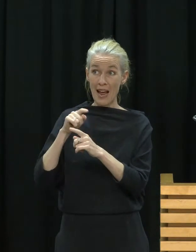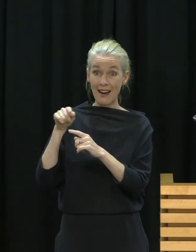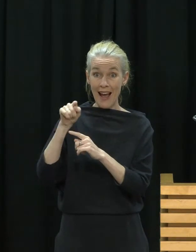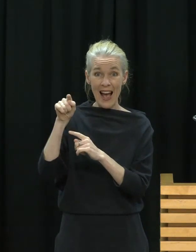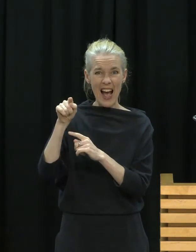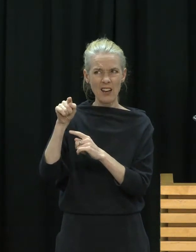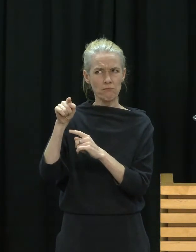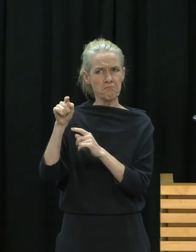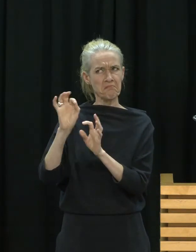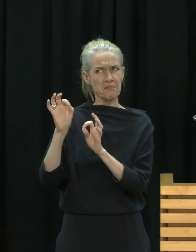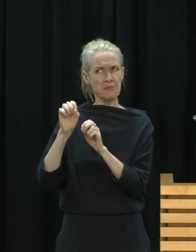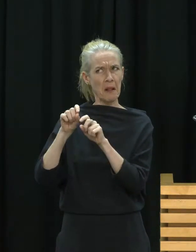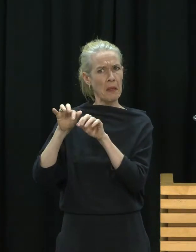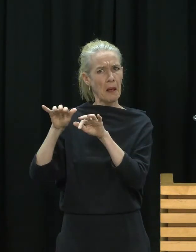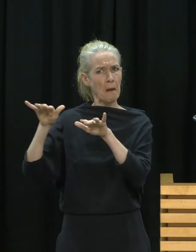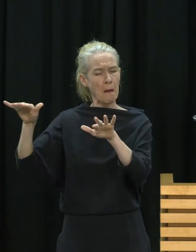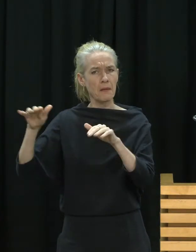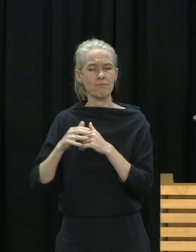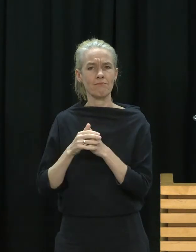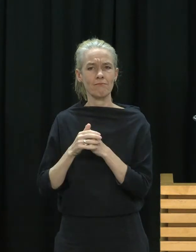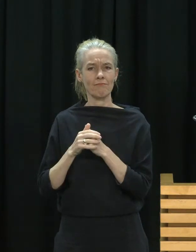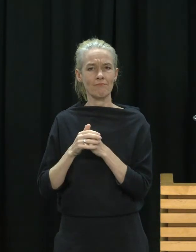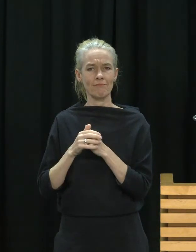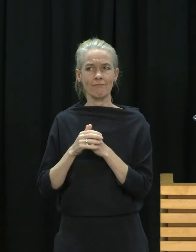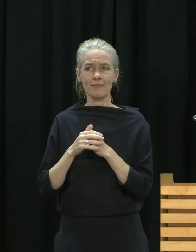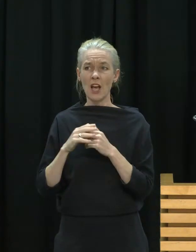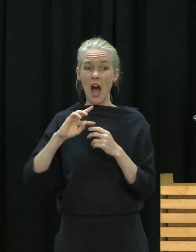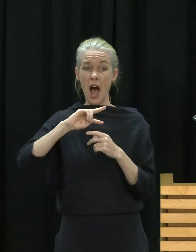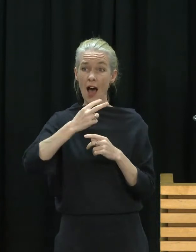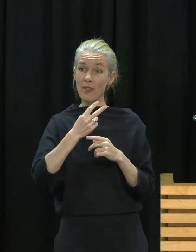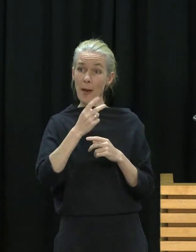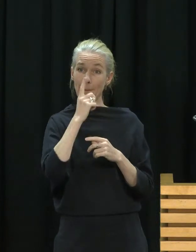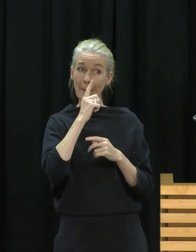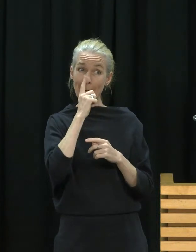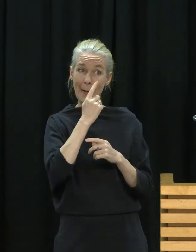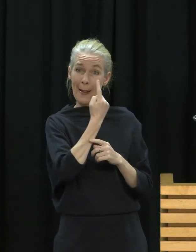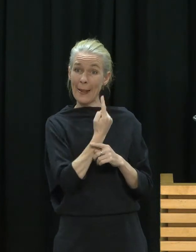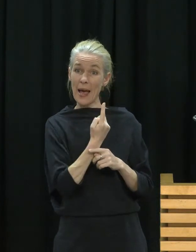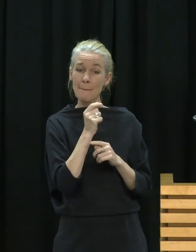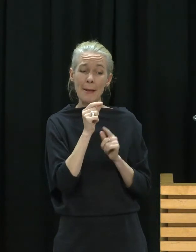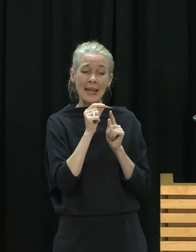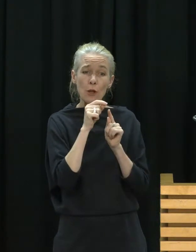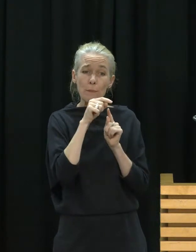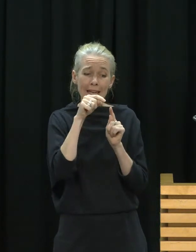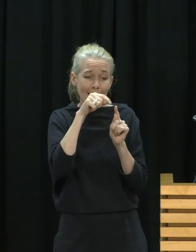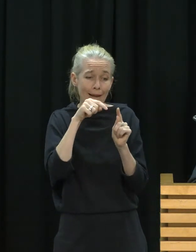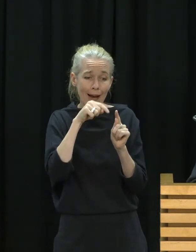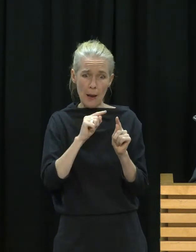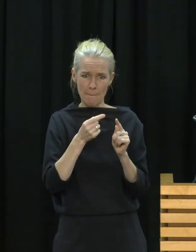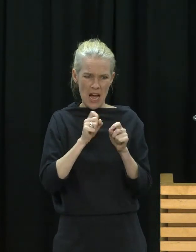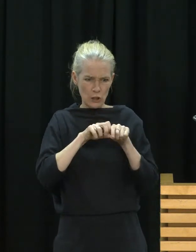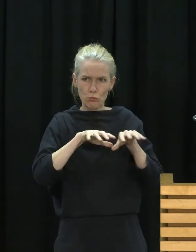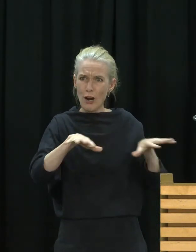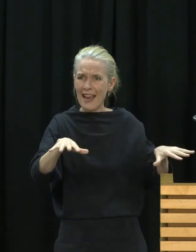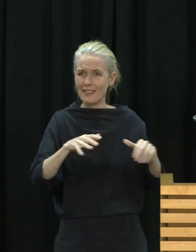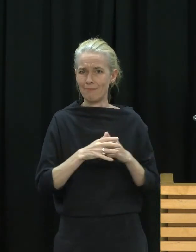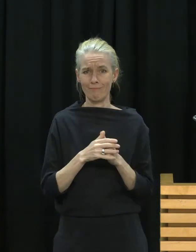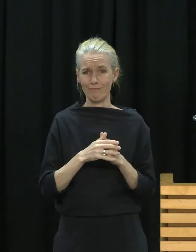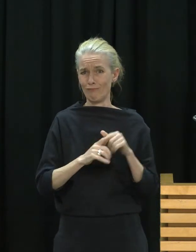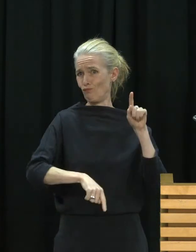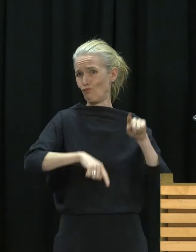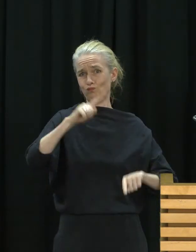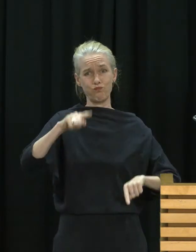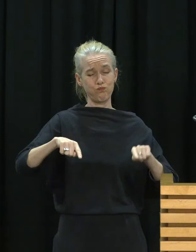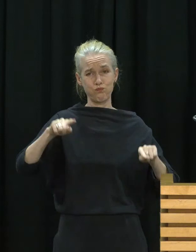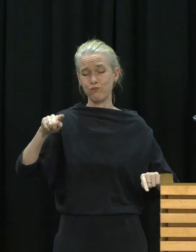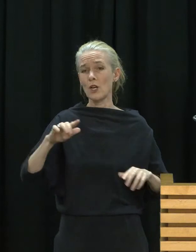relatively limited movements have thrown up additional cases. So I think we just deal with what we deal with, and at this point, what